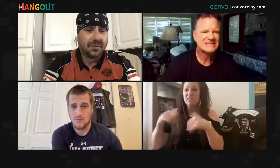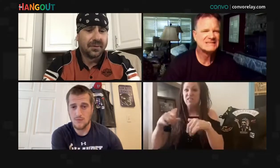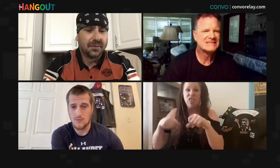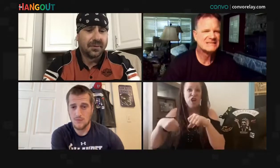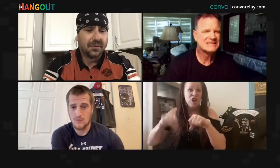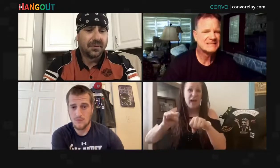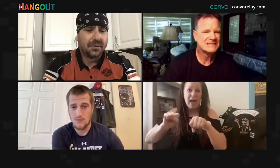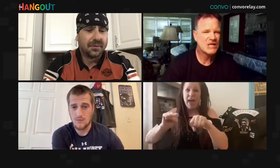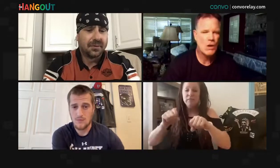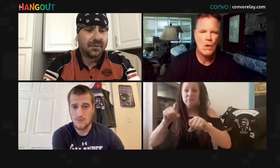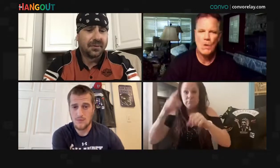I started,